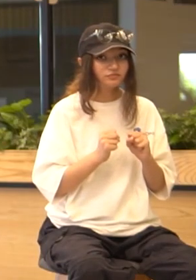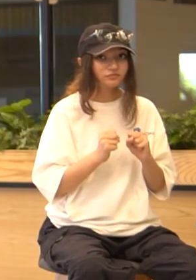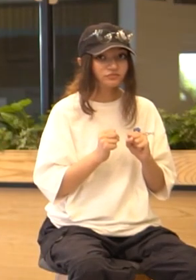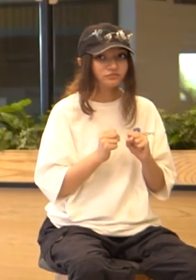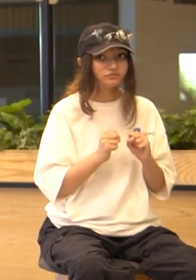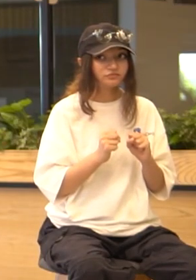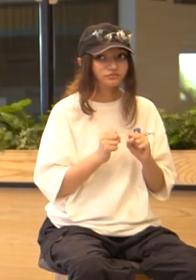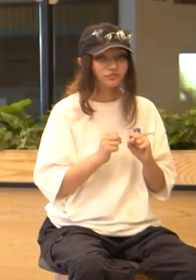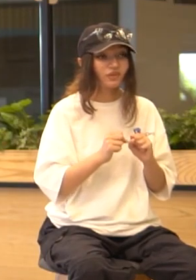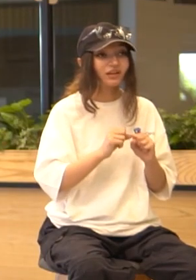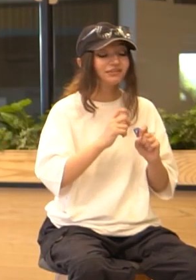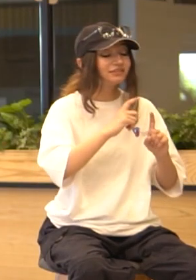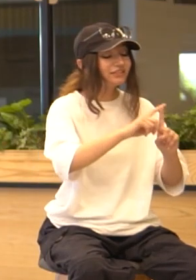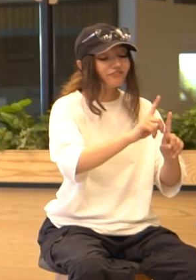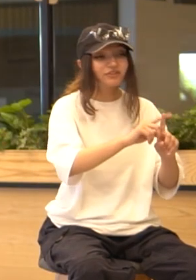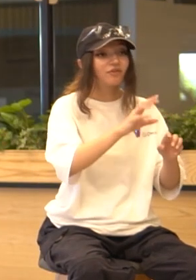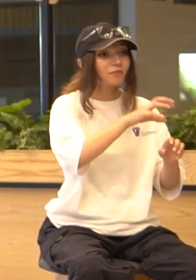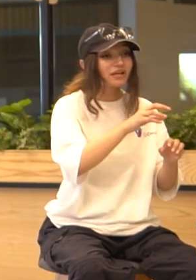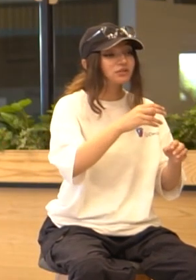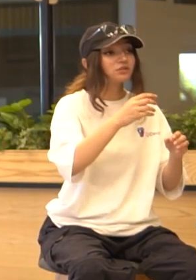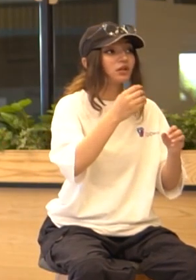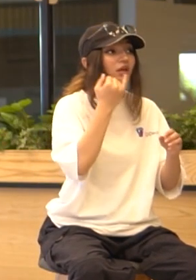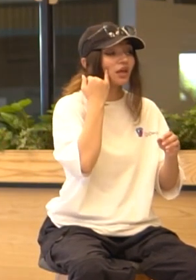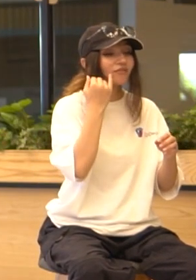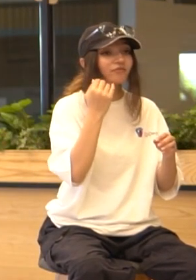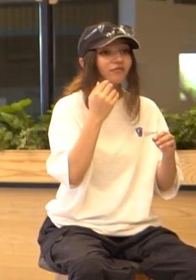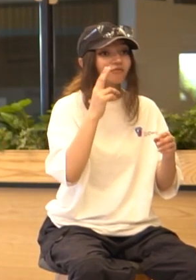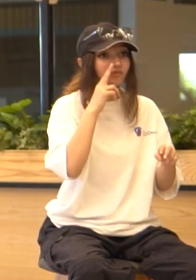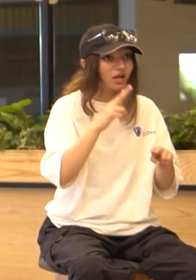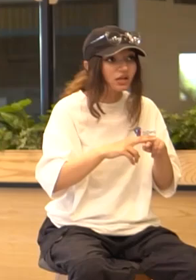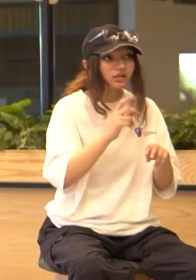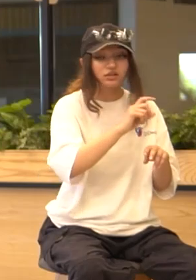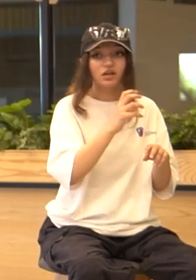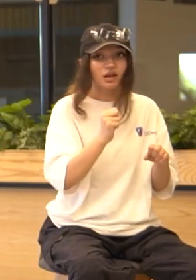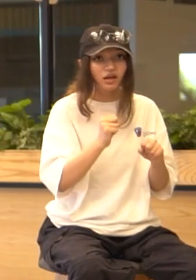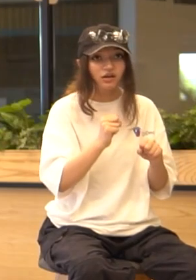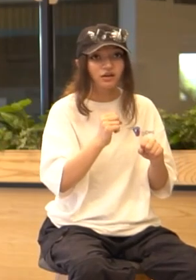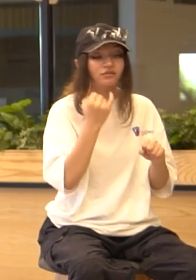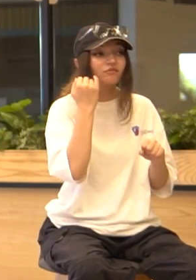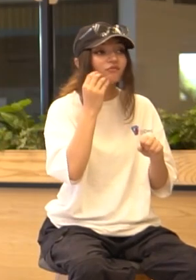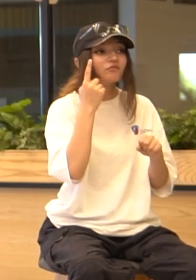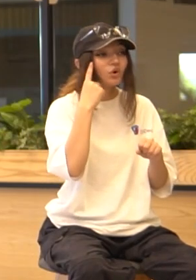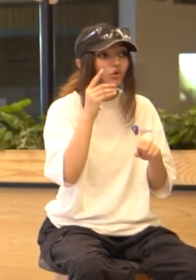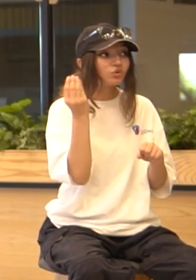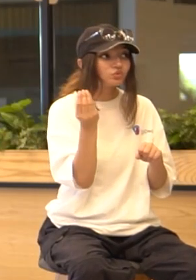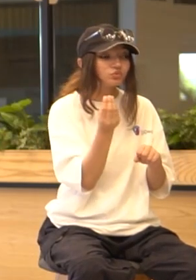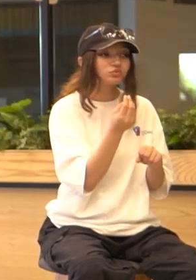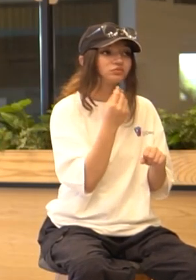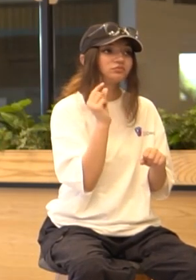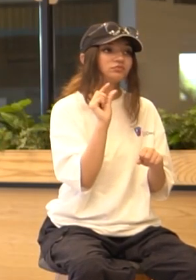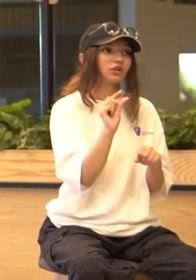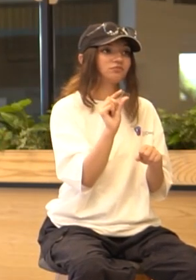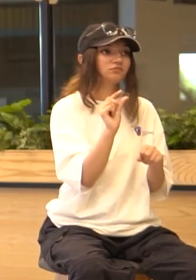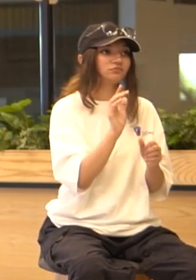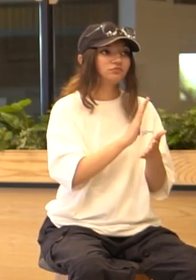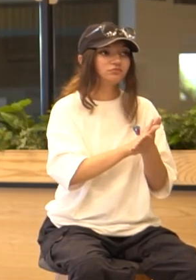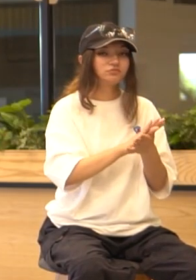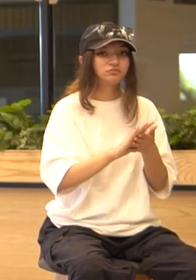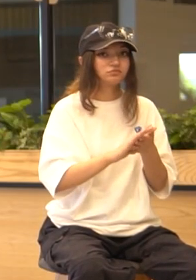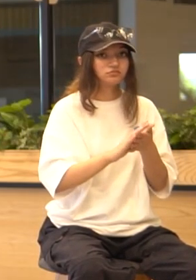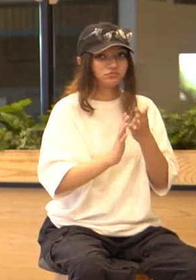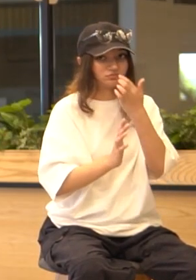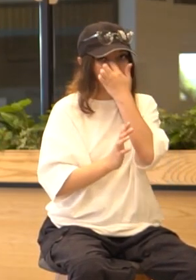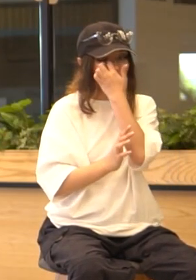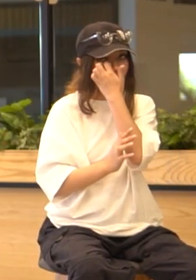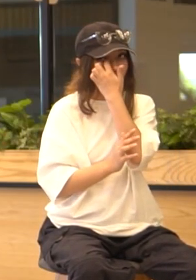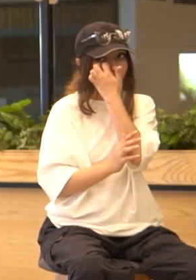that you can use in every place. But for Urdu, you just have a Nasani, or you have a couple of other ones that are very dedicated